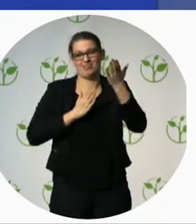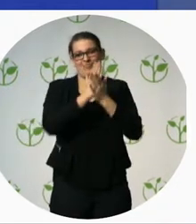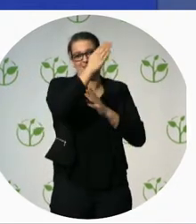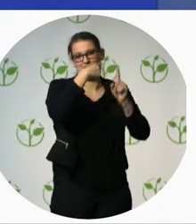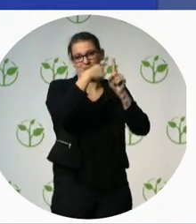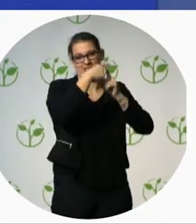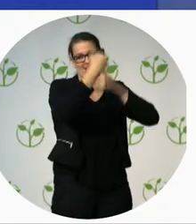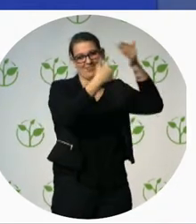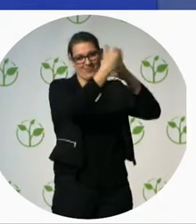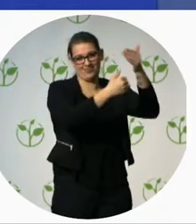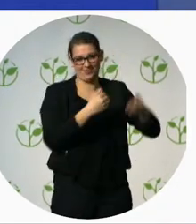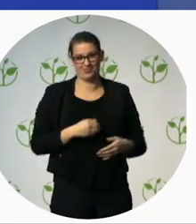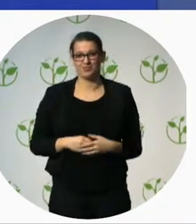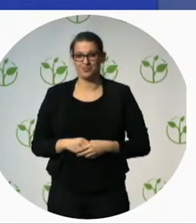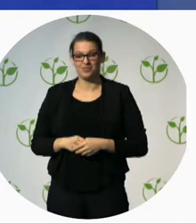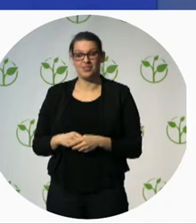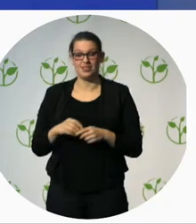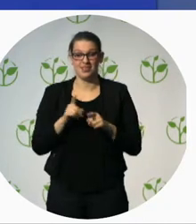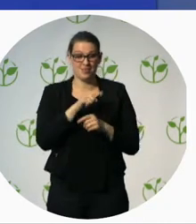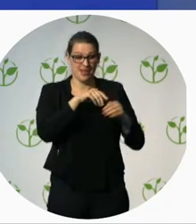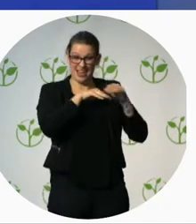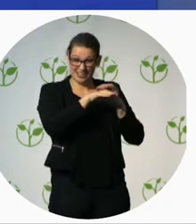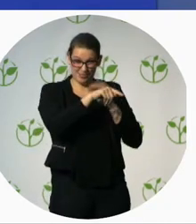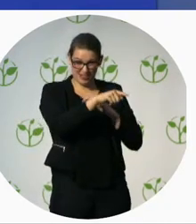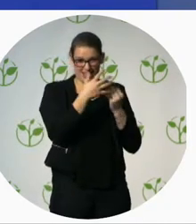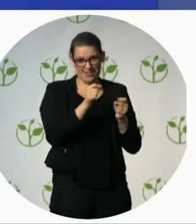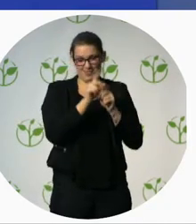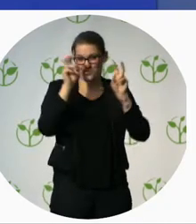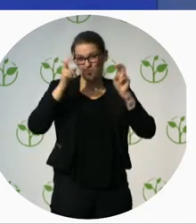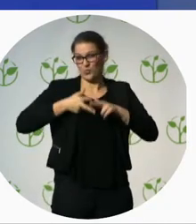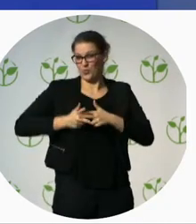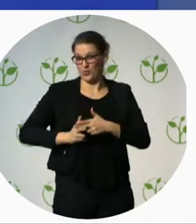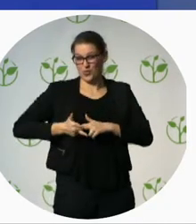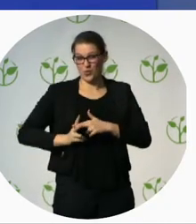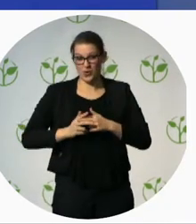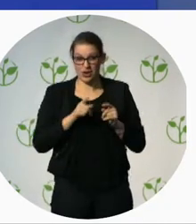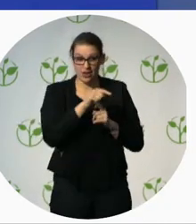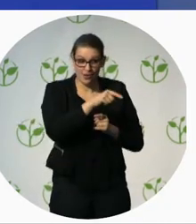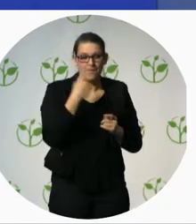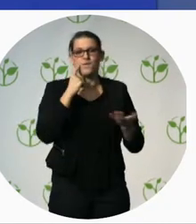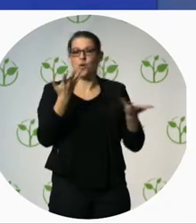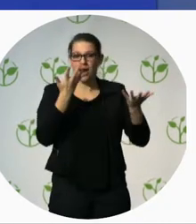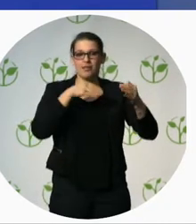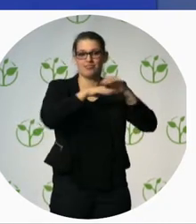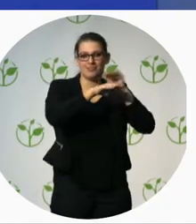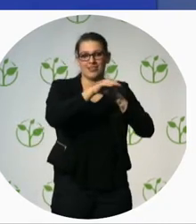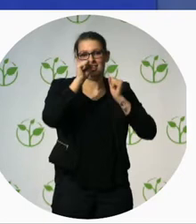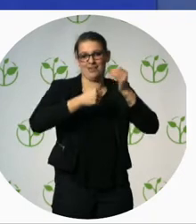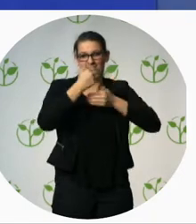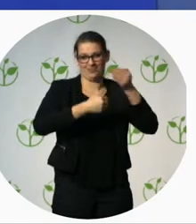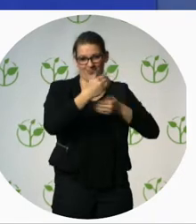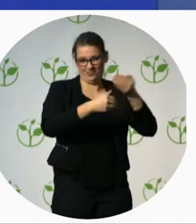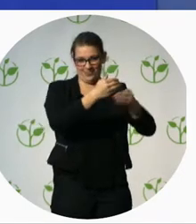for the end of equal access. And I hope we will, with this Accessibility Act, be